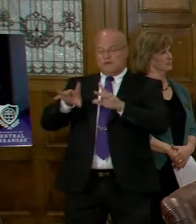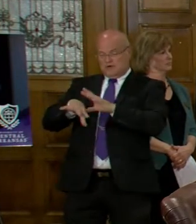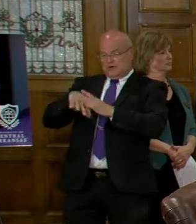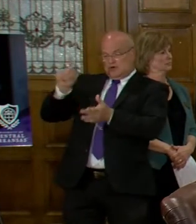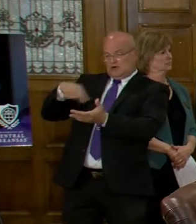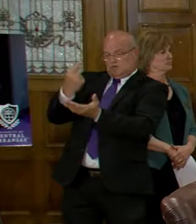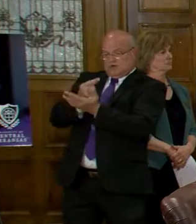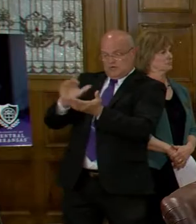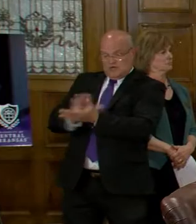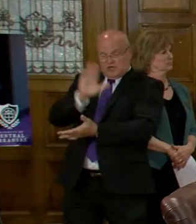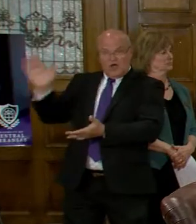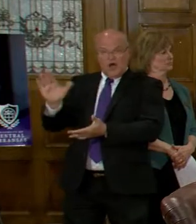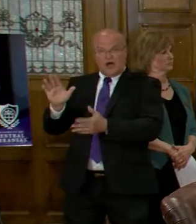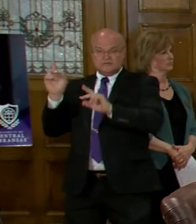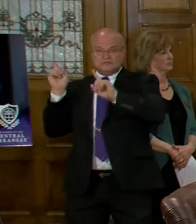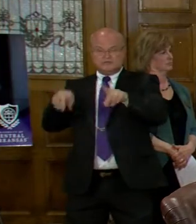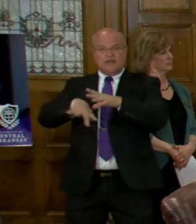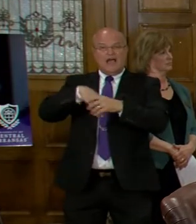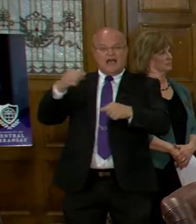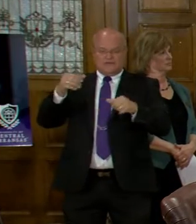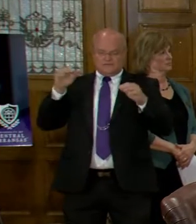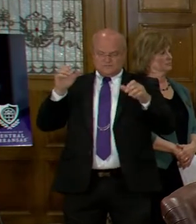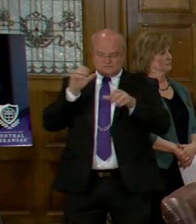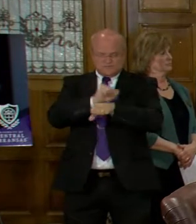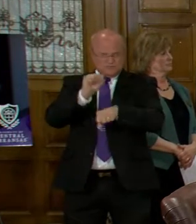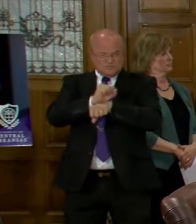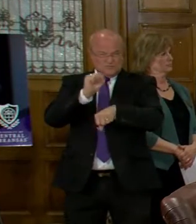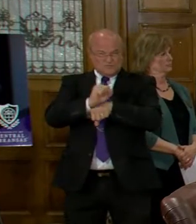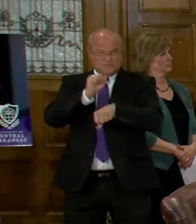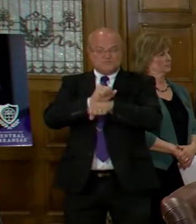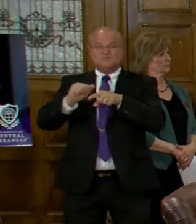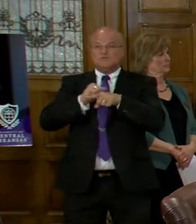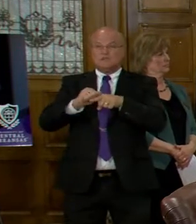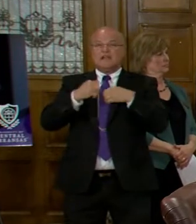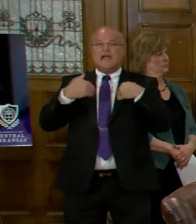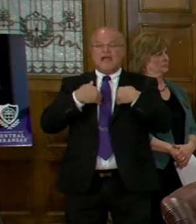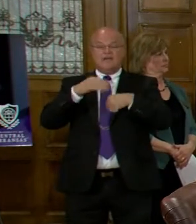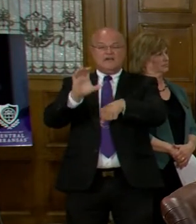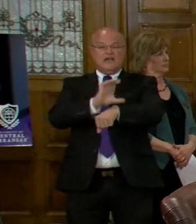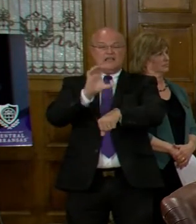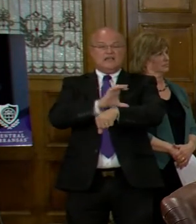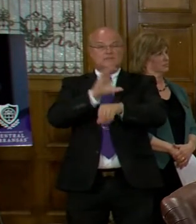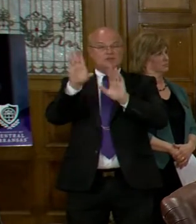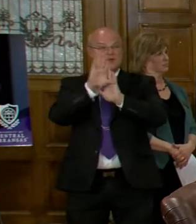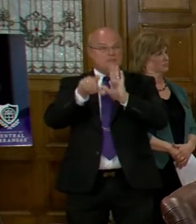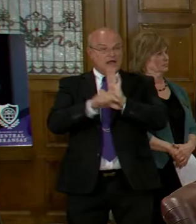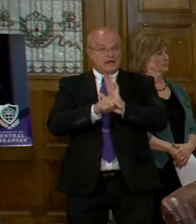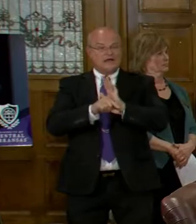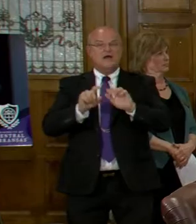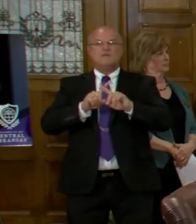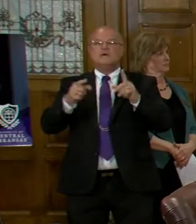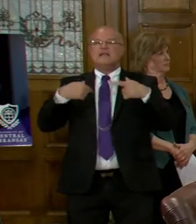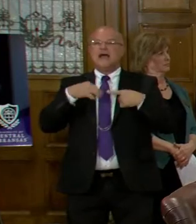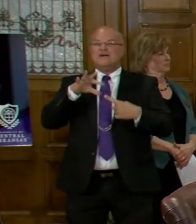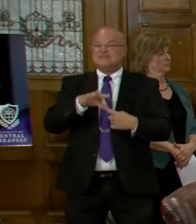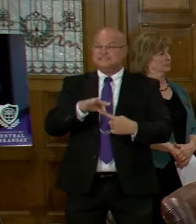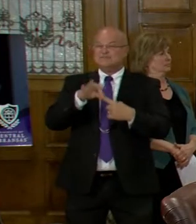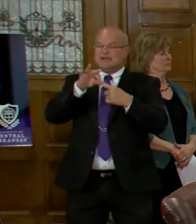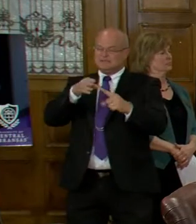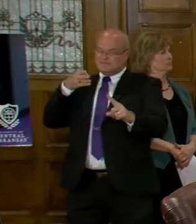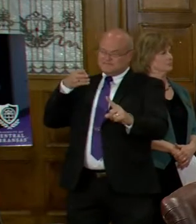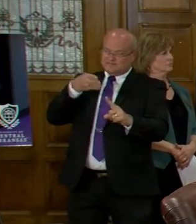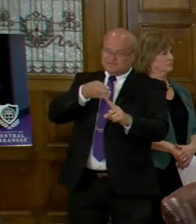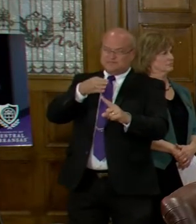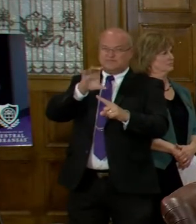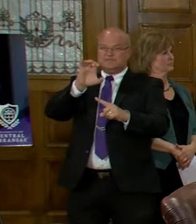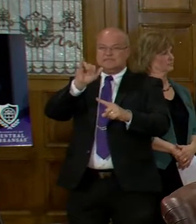college, coming out of their skill training that have not only a computer science background, but perhaps even a specialty in